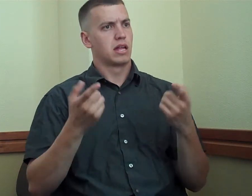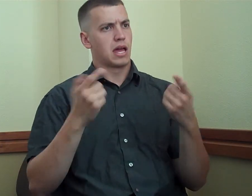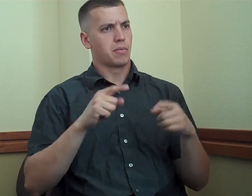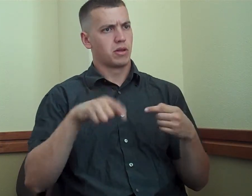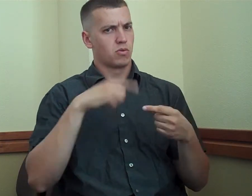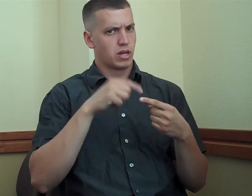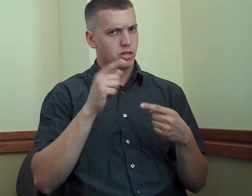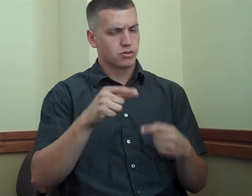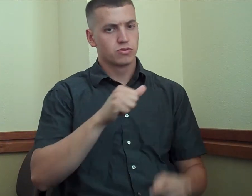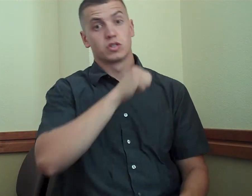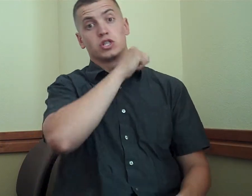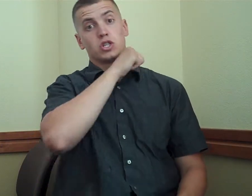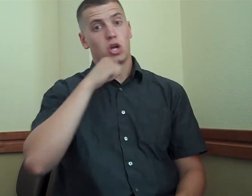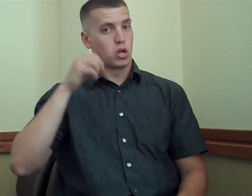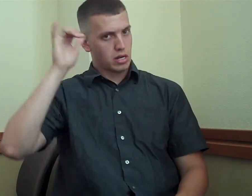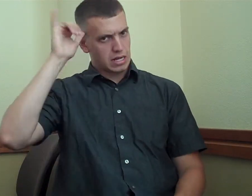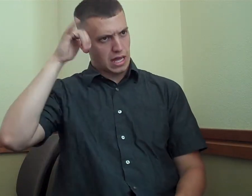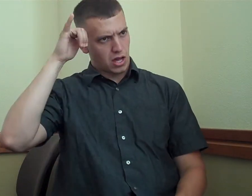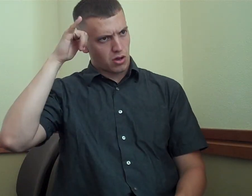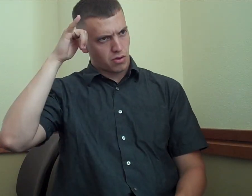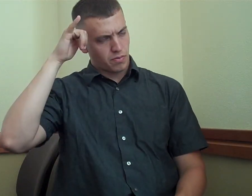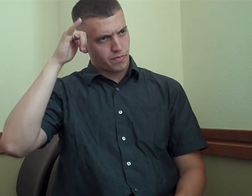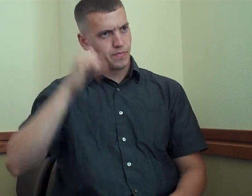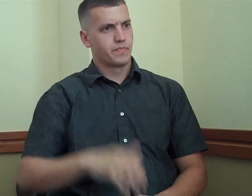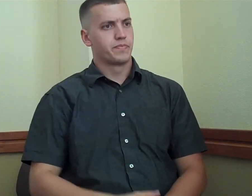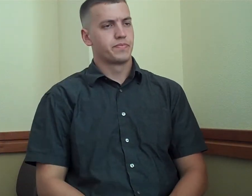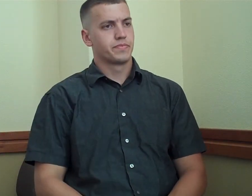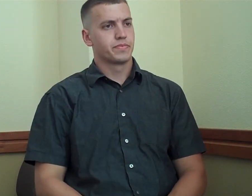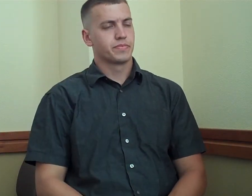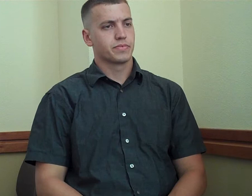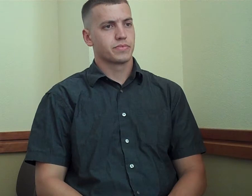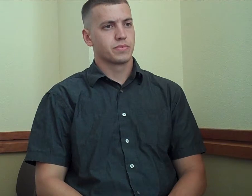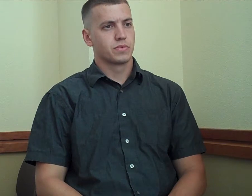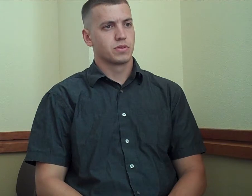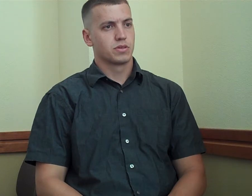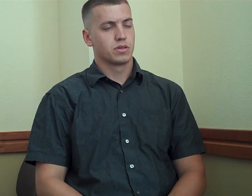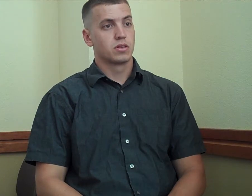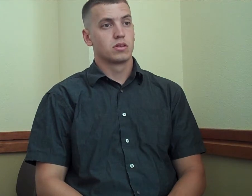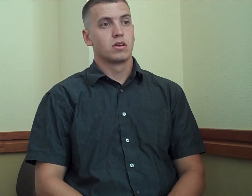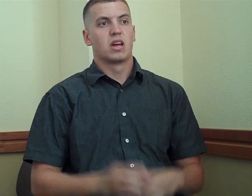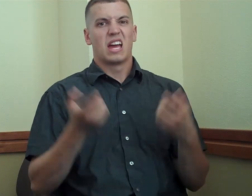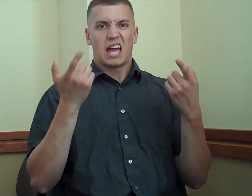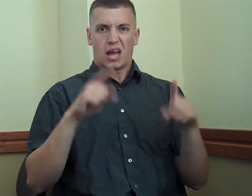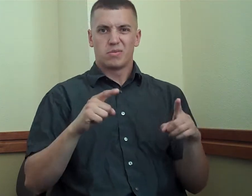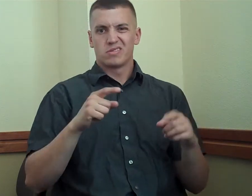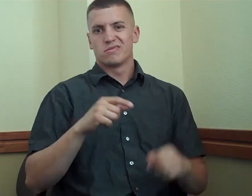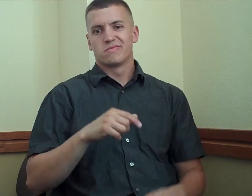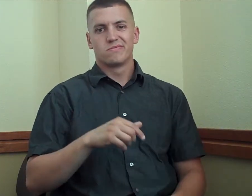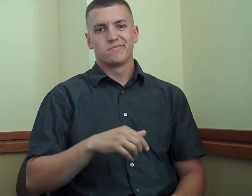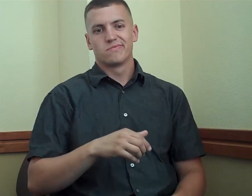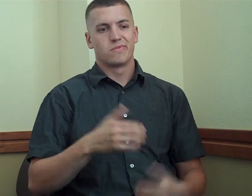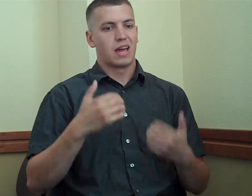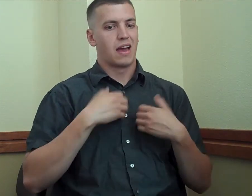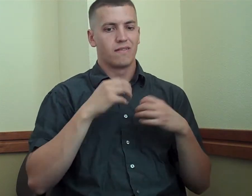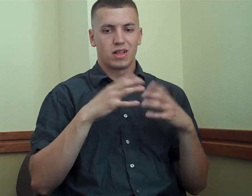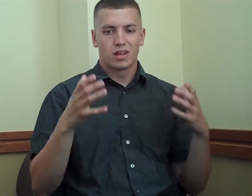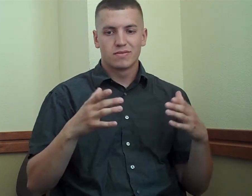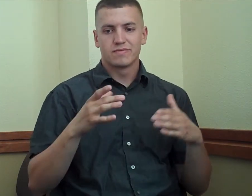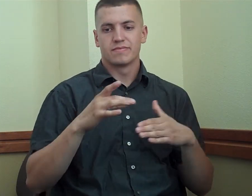at least in industrial factory farming, they have all these little bits of steak left that they can't actually sell as steak. So what